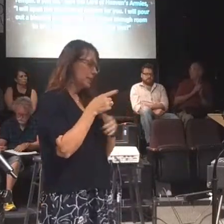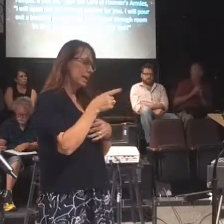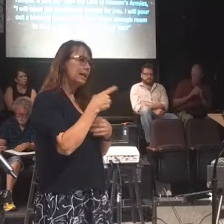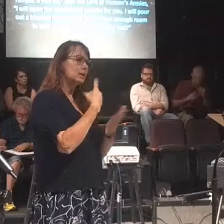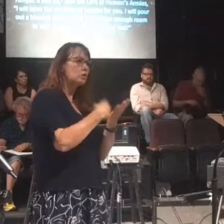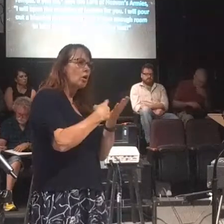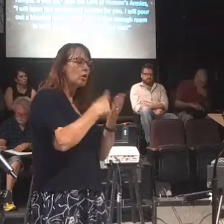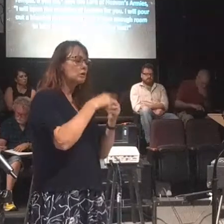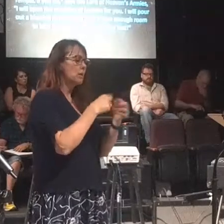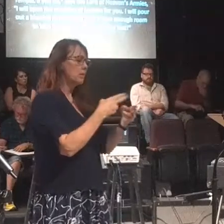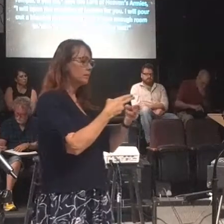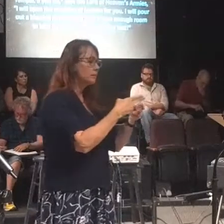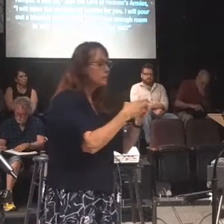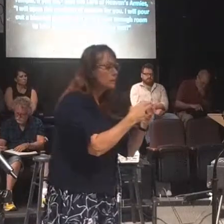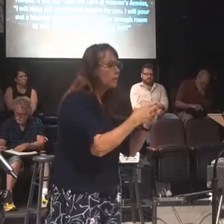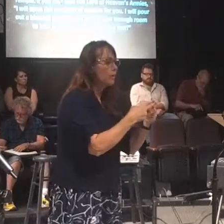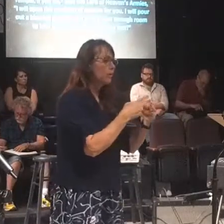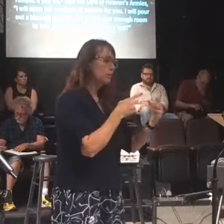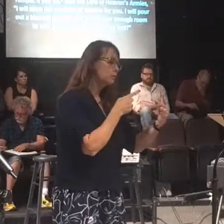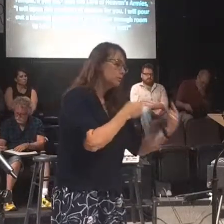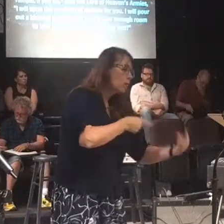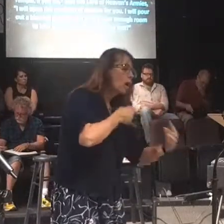struggle that we all in,